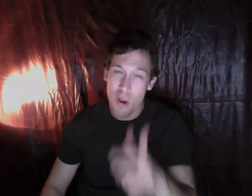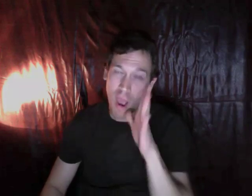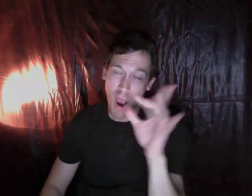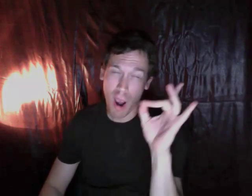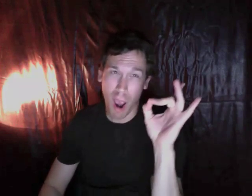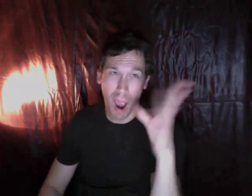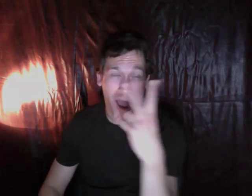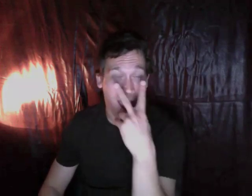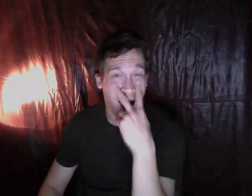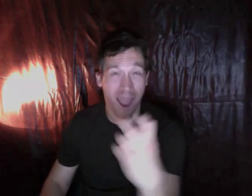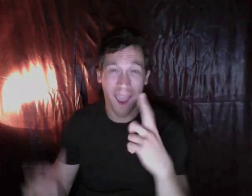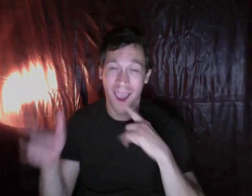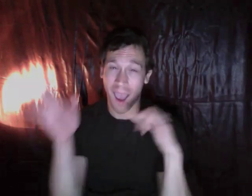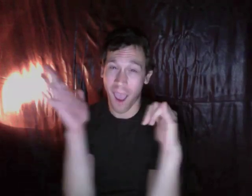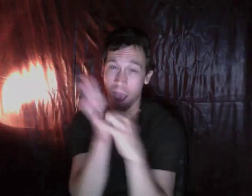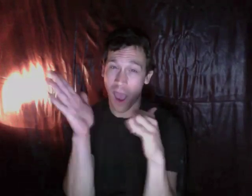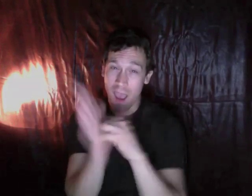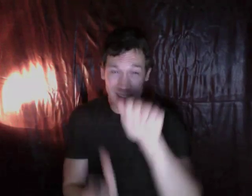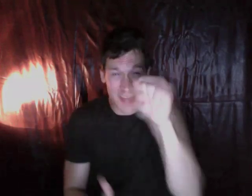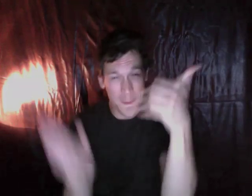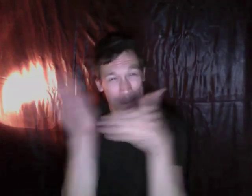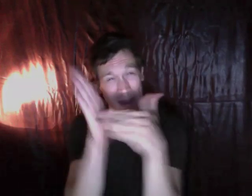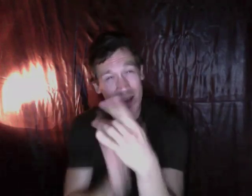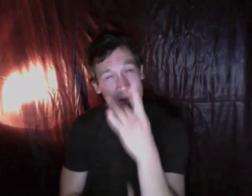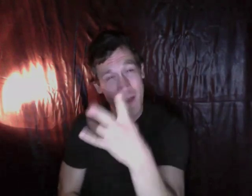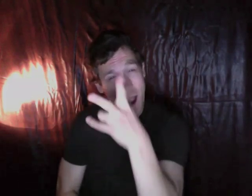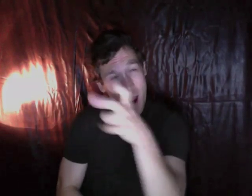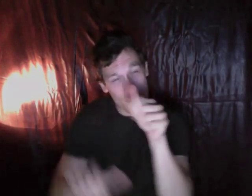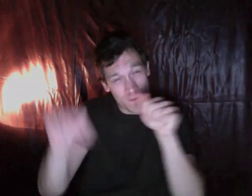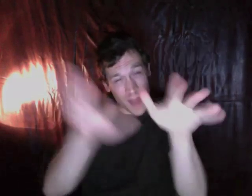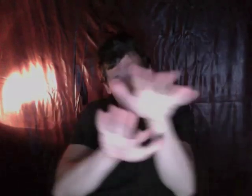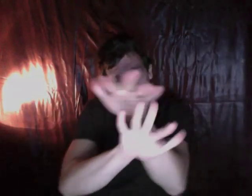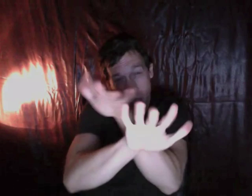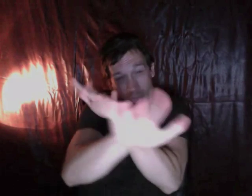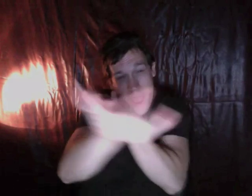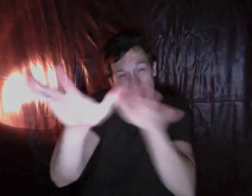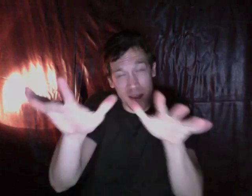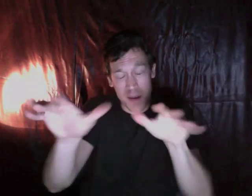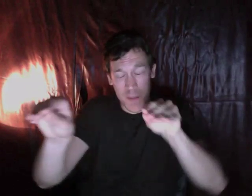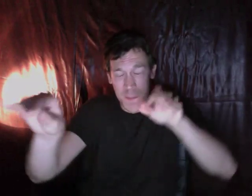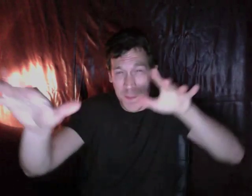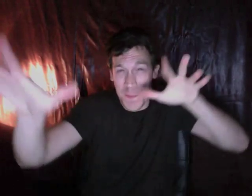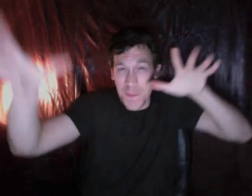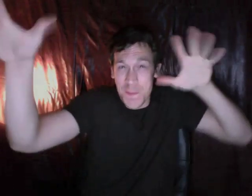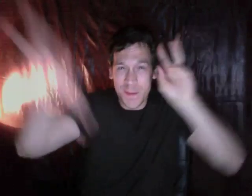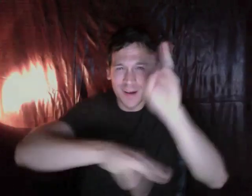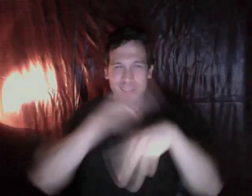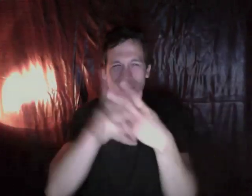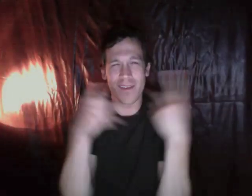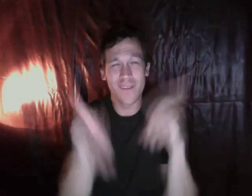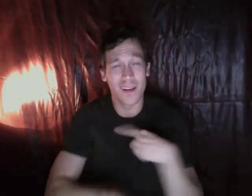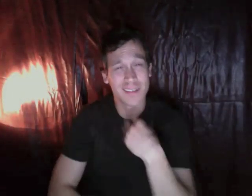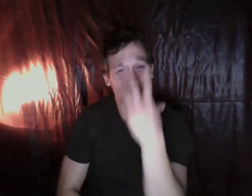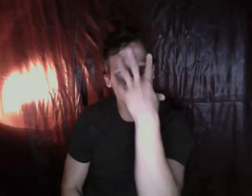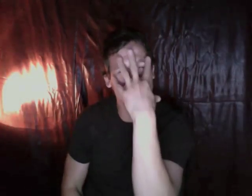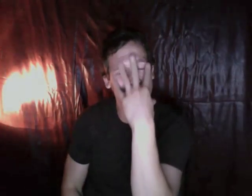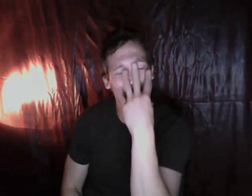could not believe your eyes if 10 million fireflies lit up the world as I fell